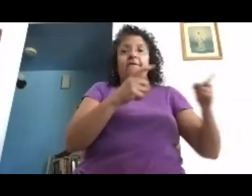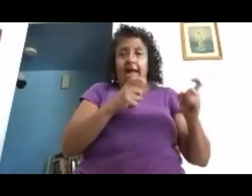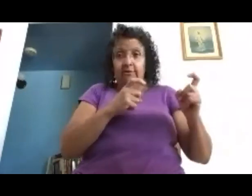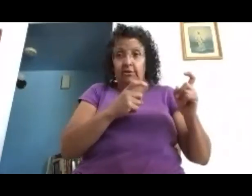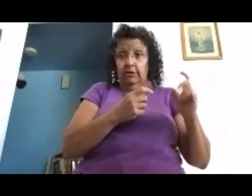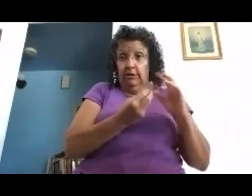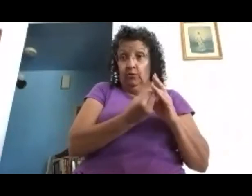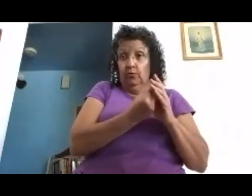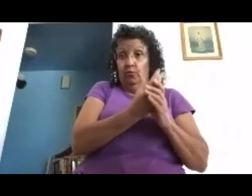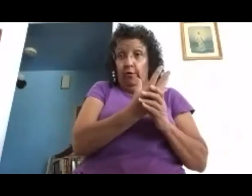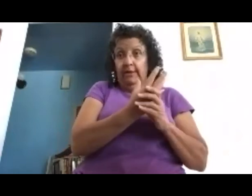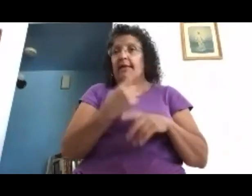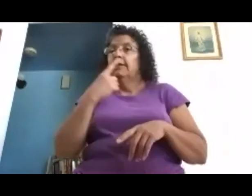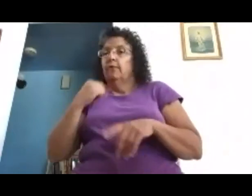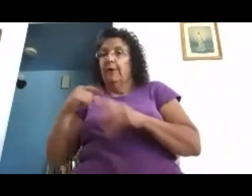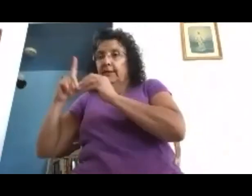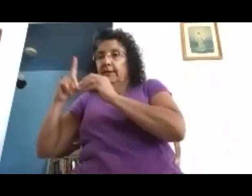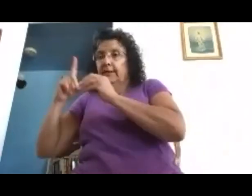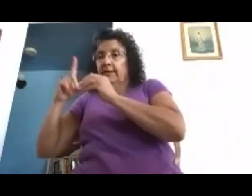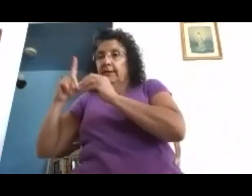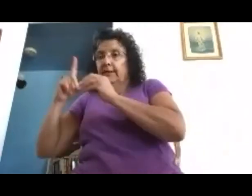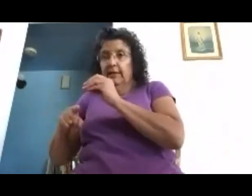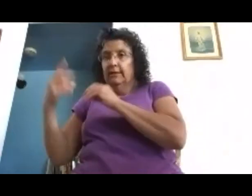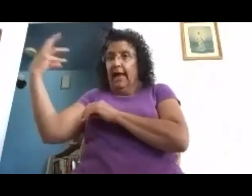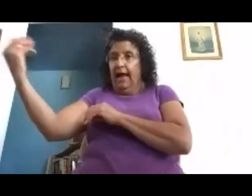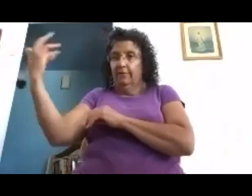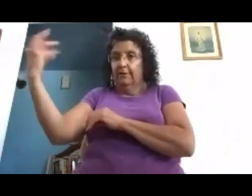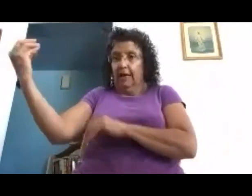than red tomatoes outside.